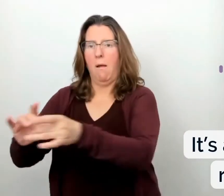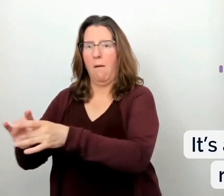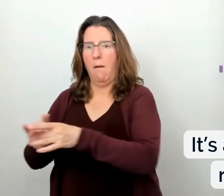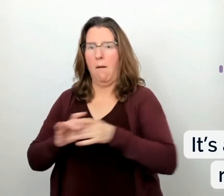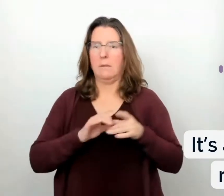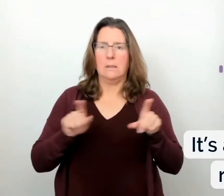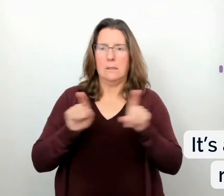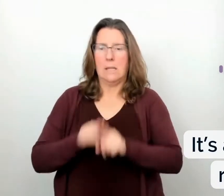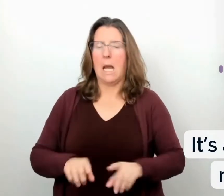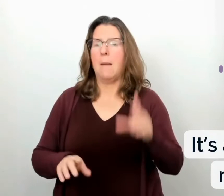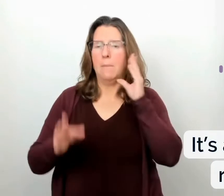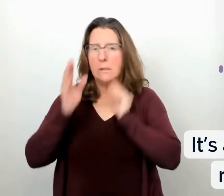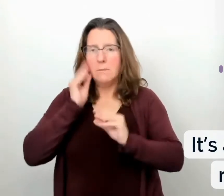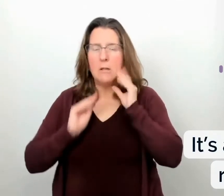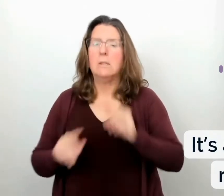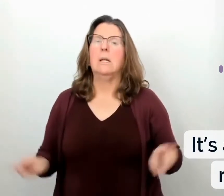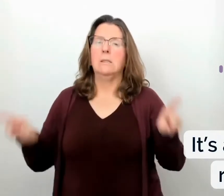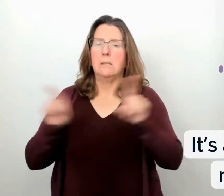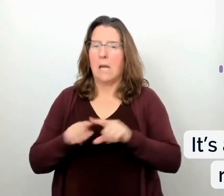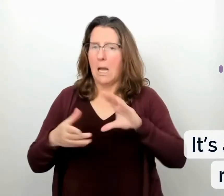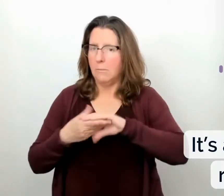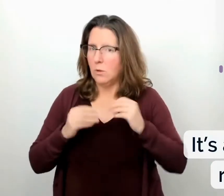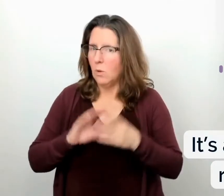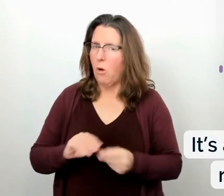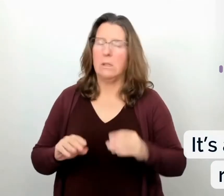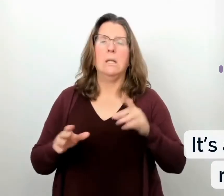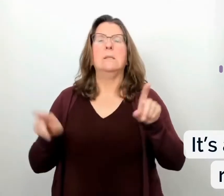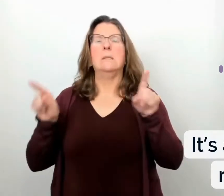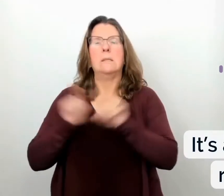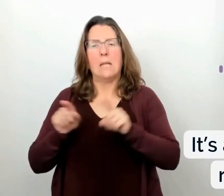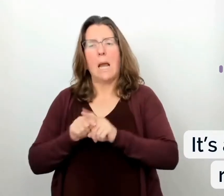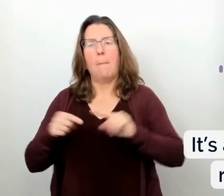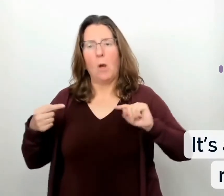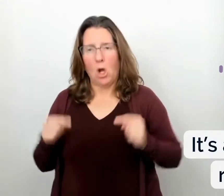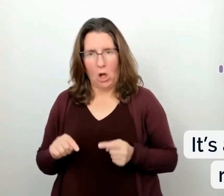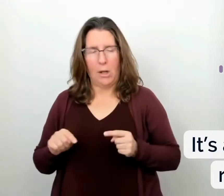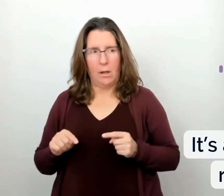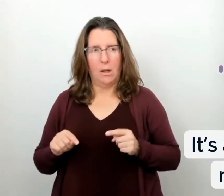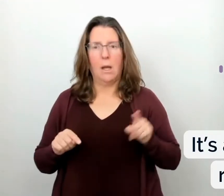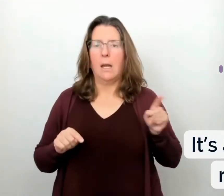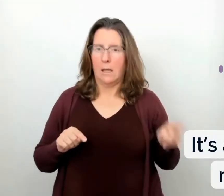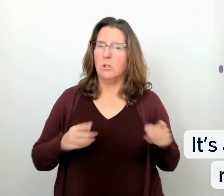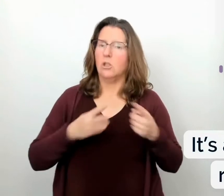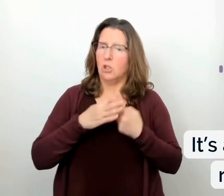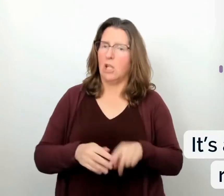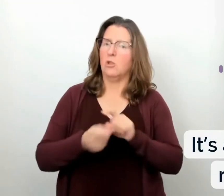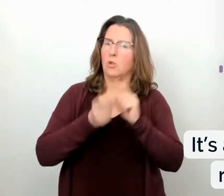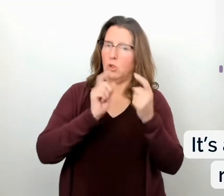that they all felt the same way and were experiencing the same hurtful feelings. After that, there was a shift in